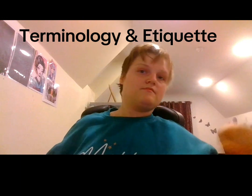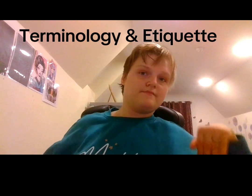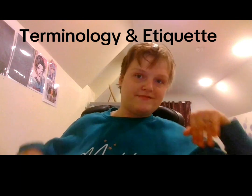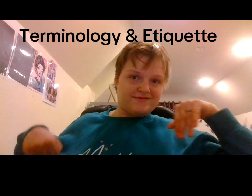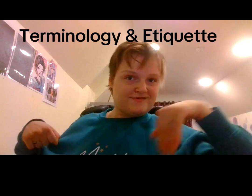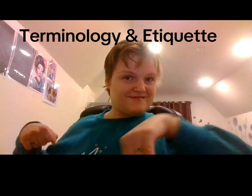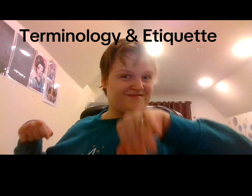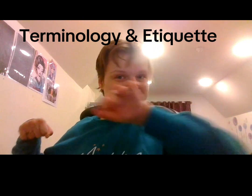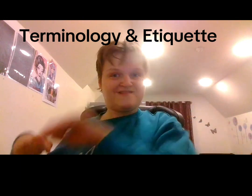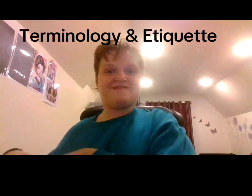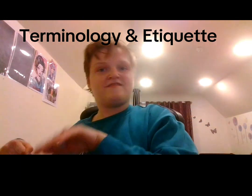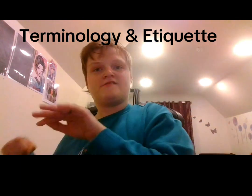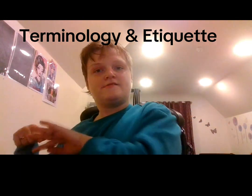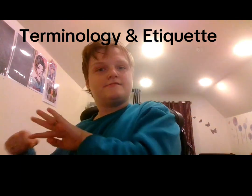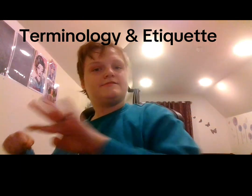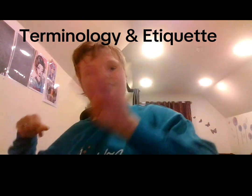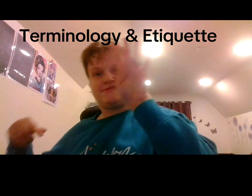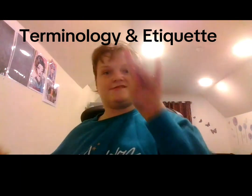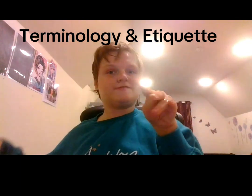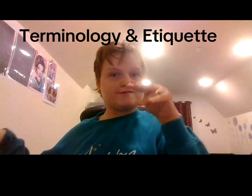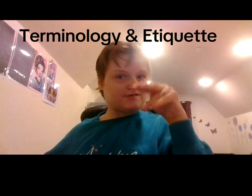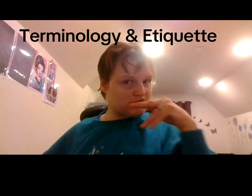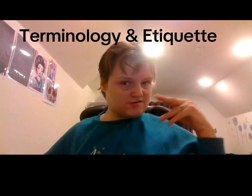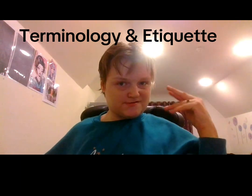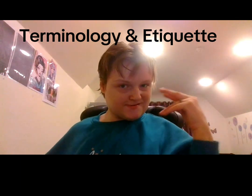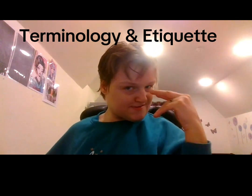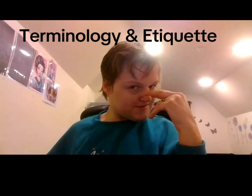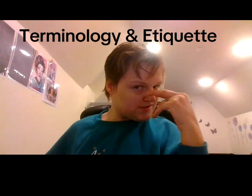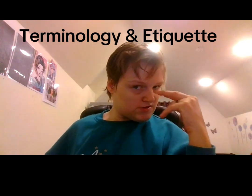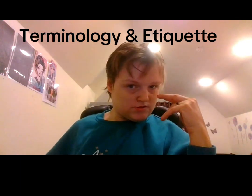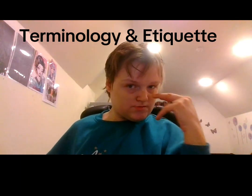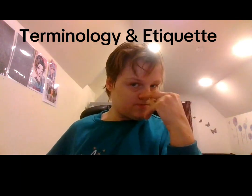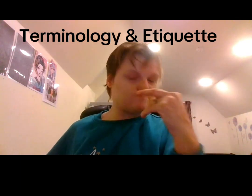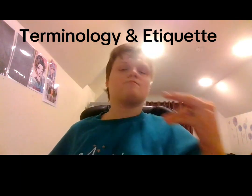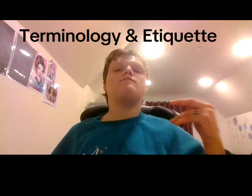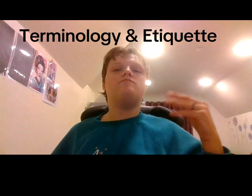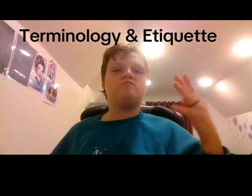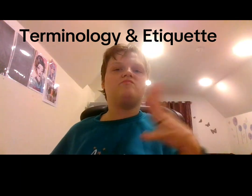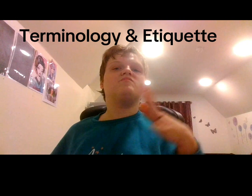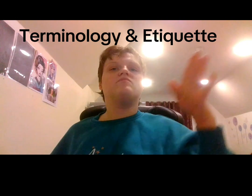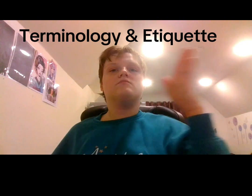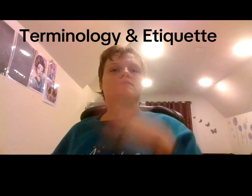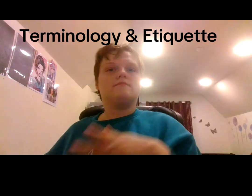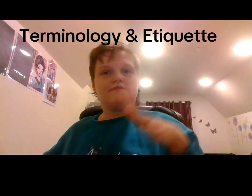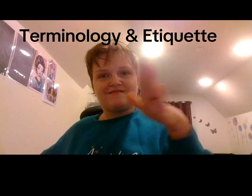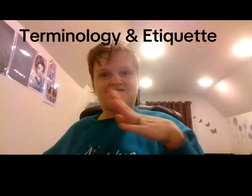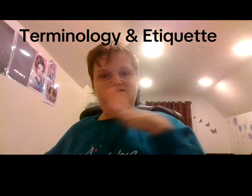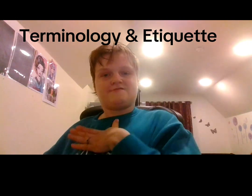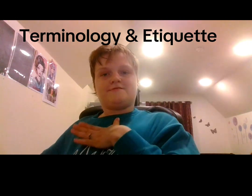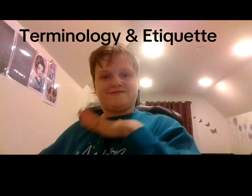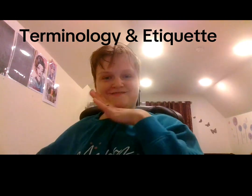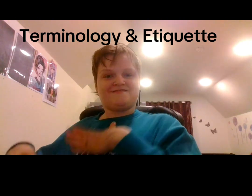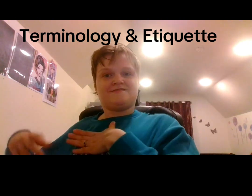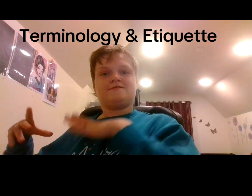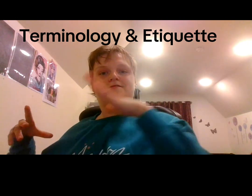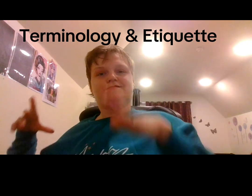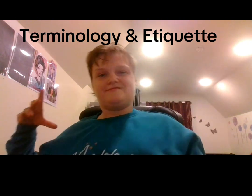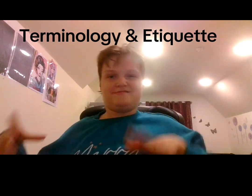someone who has a visual impairment, always identify yourself and describe your surroundings.